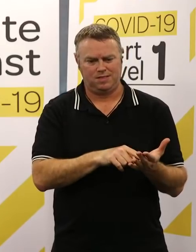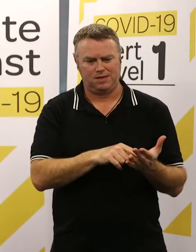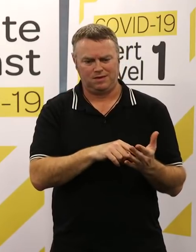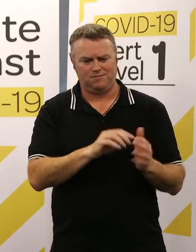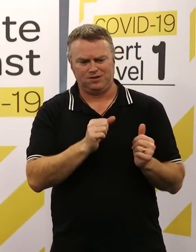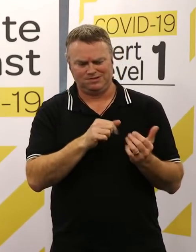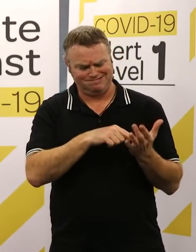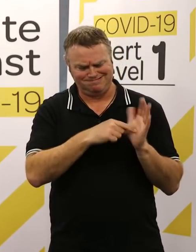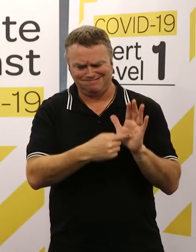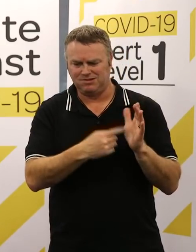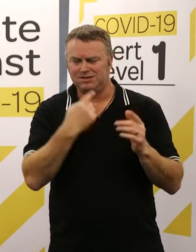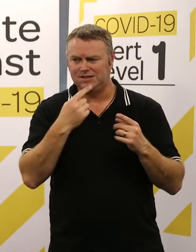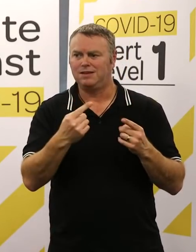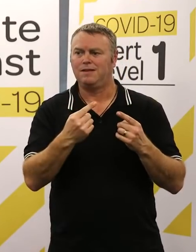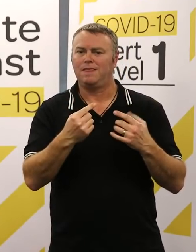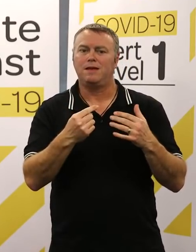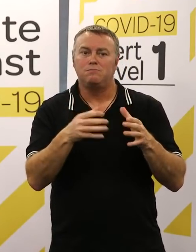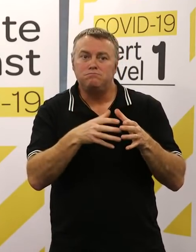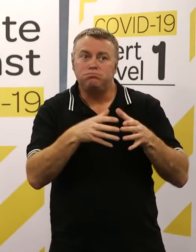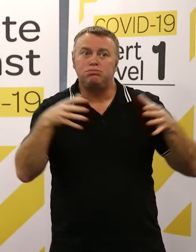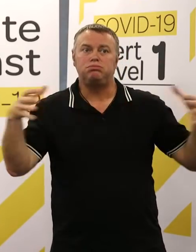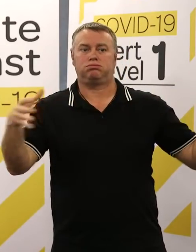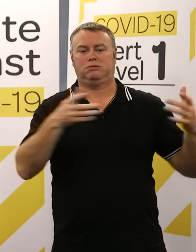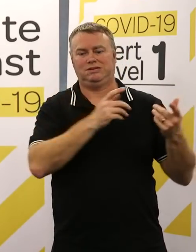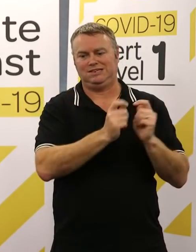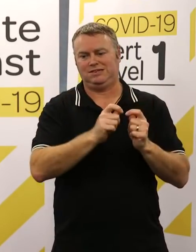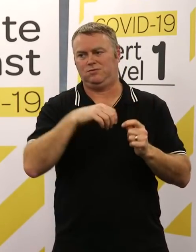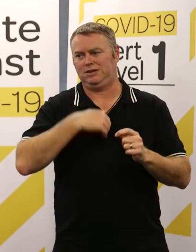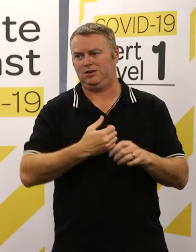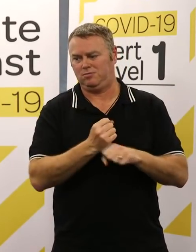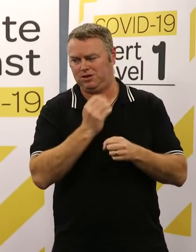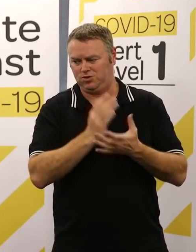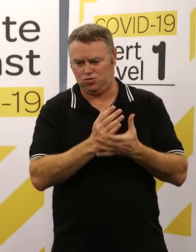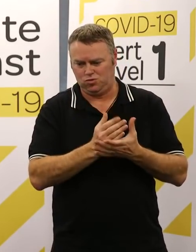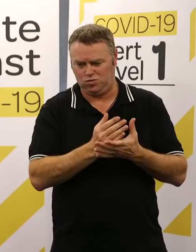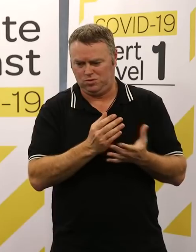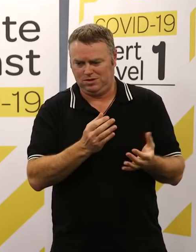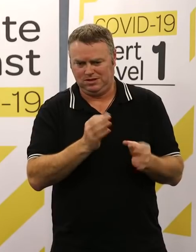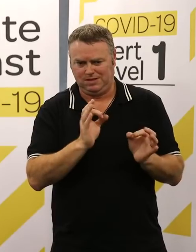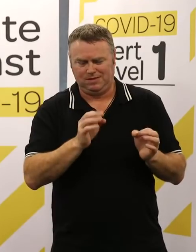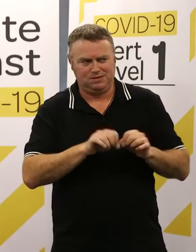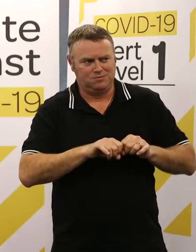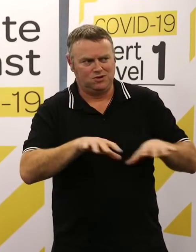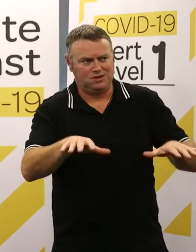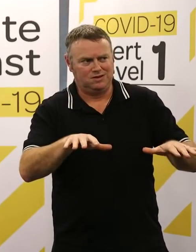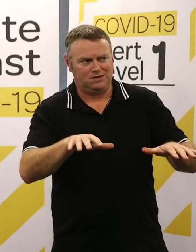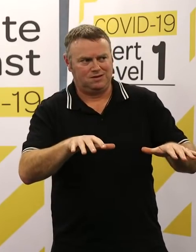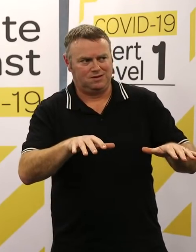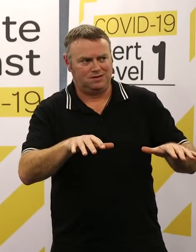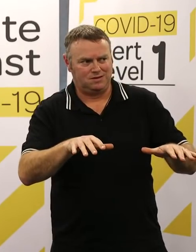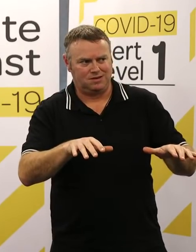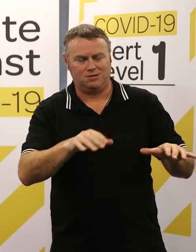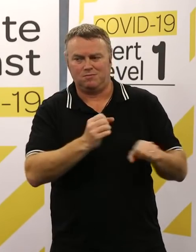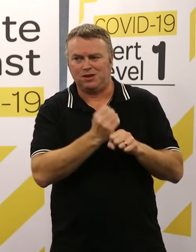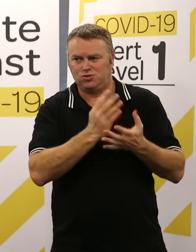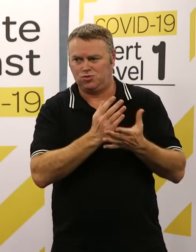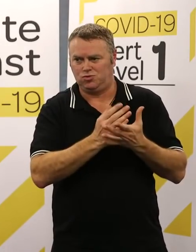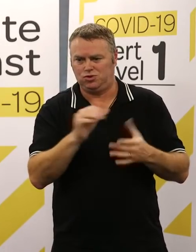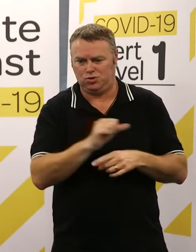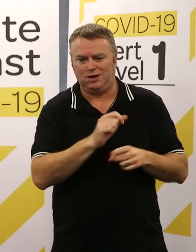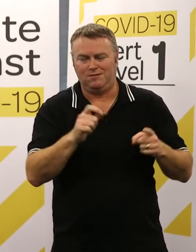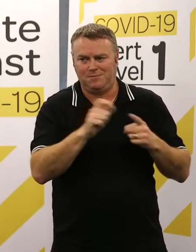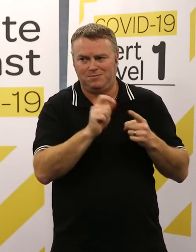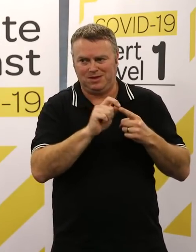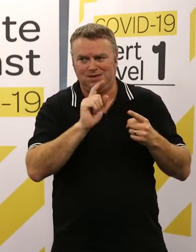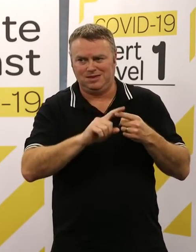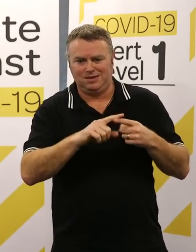read that? Do you have any thoughts on it? I haven't read the editorial, but I can assure you that the public health experts have let me know